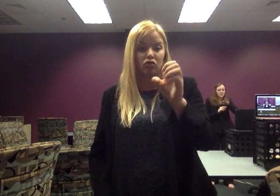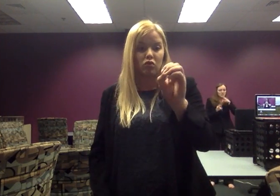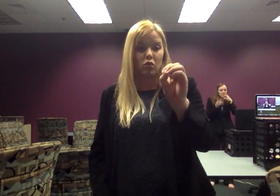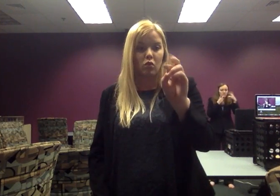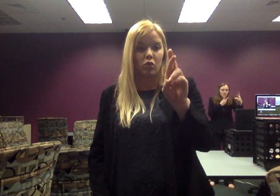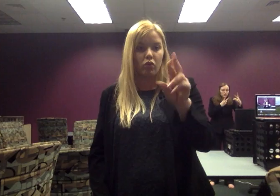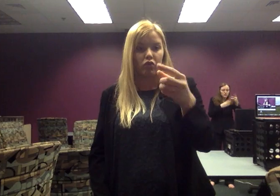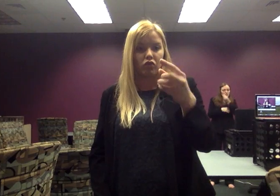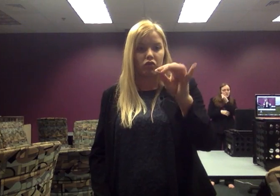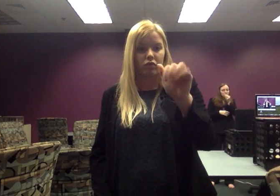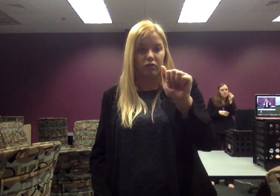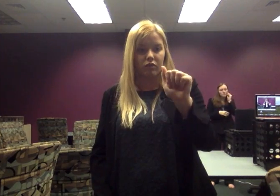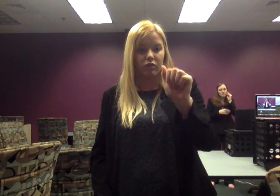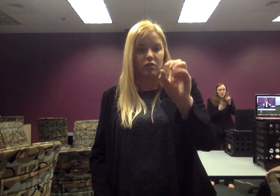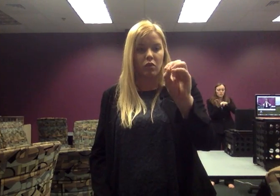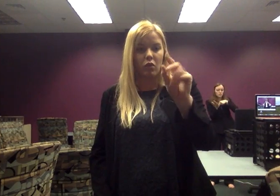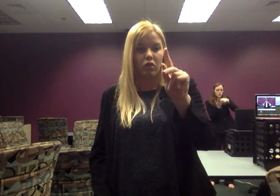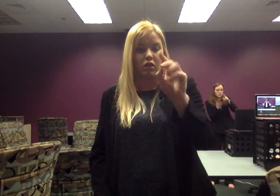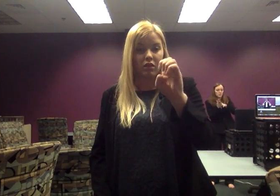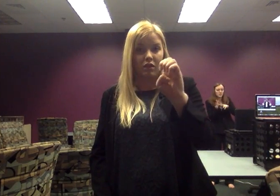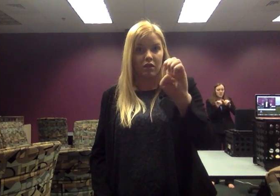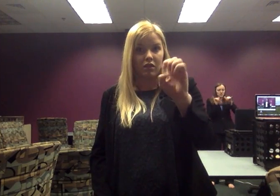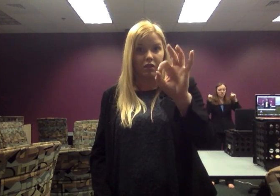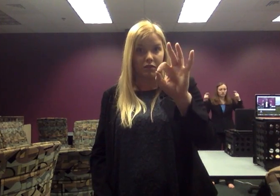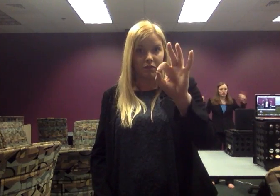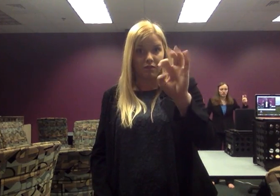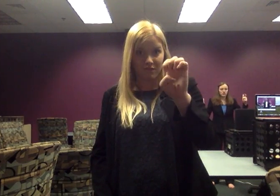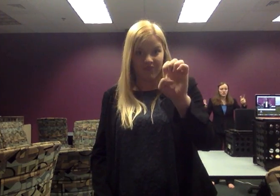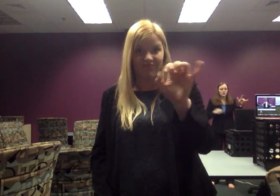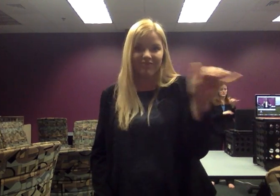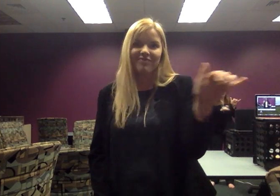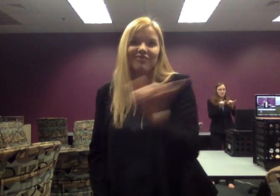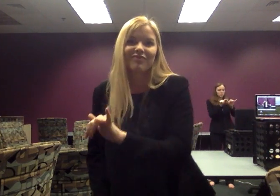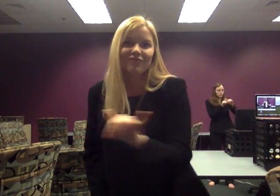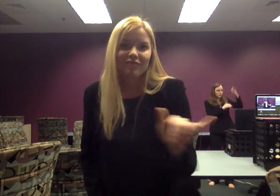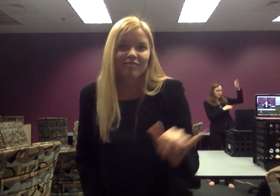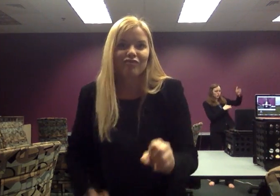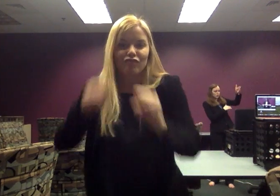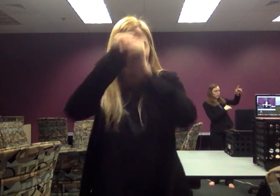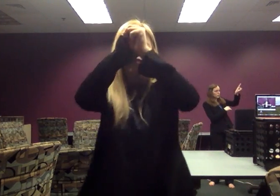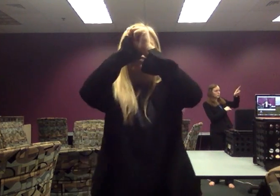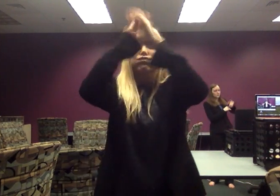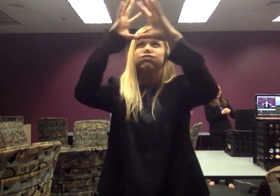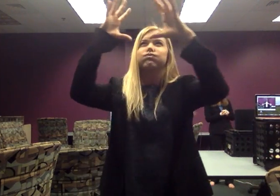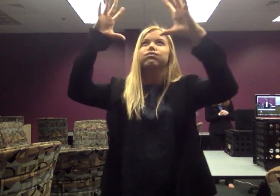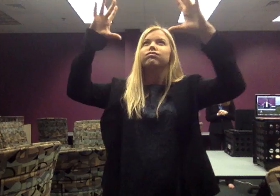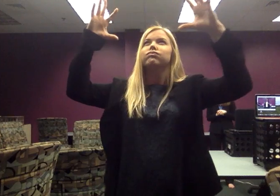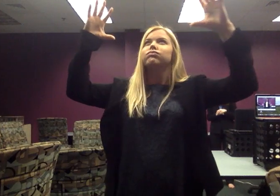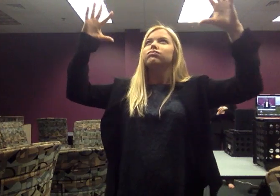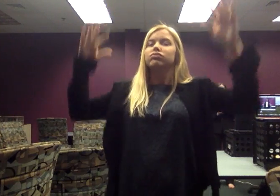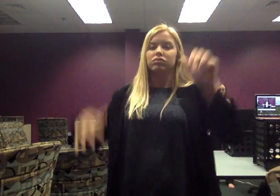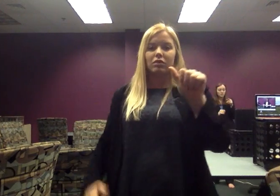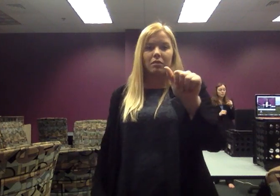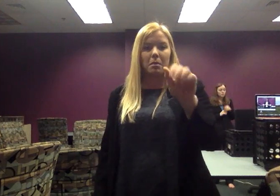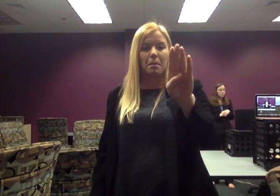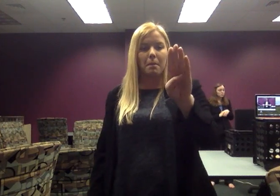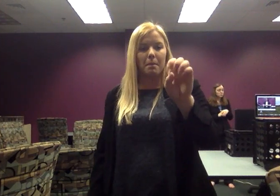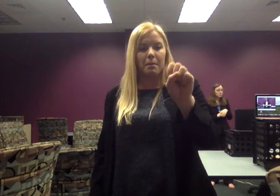there. Okay. She was enlarging. She was abstract. She also liked to paint